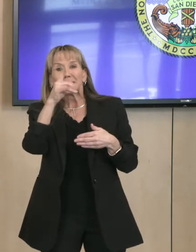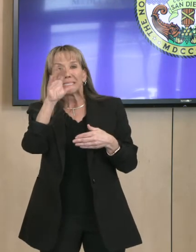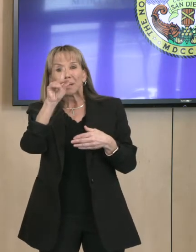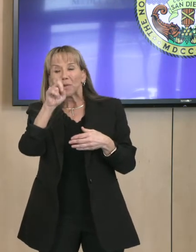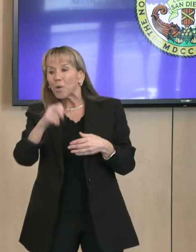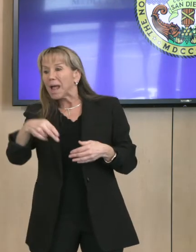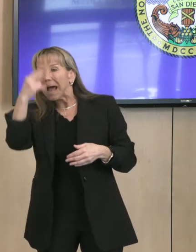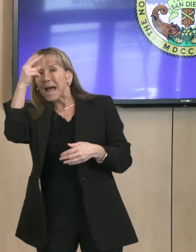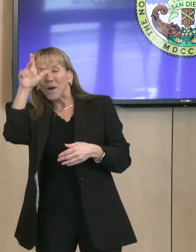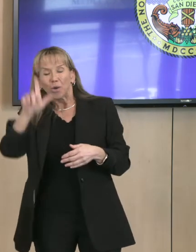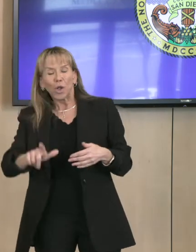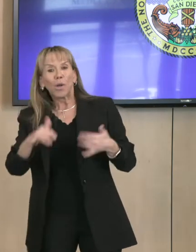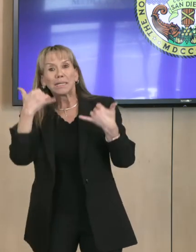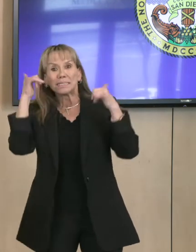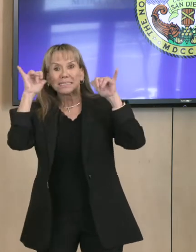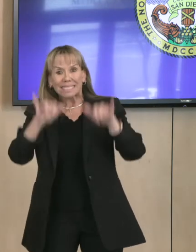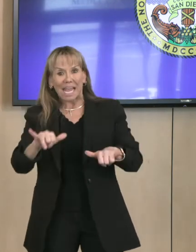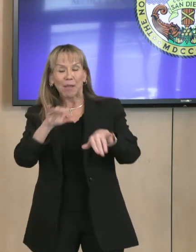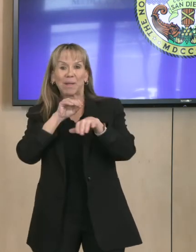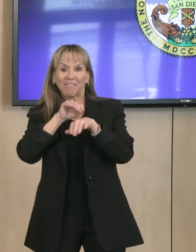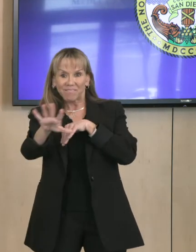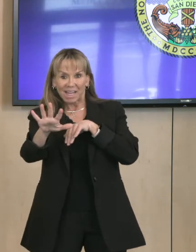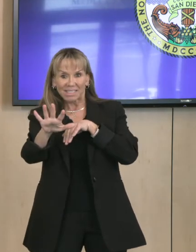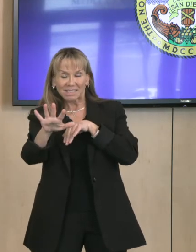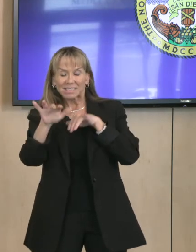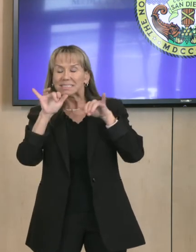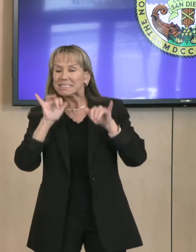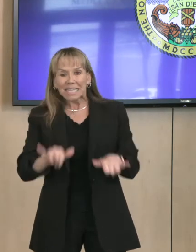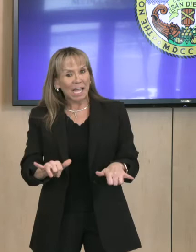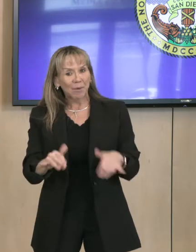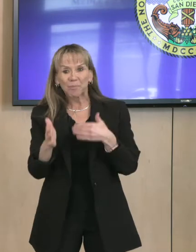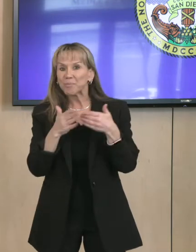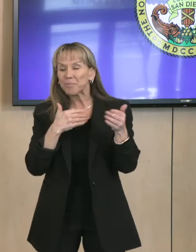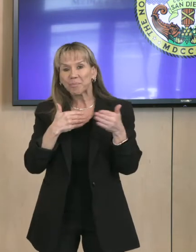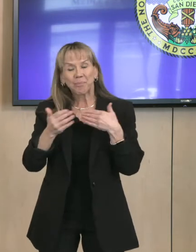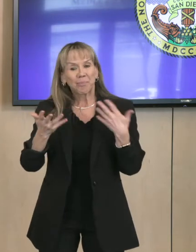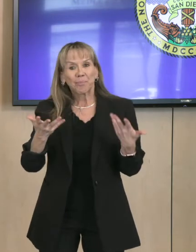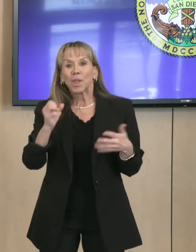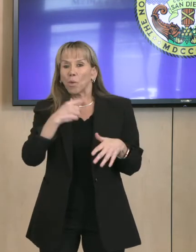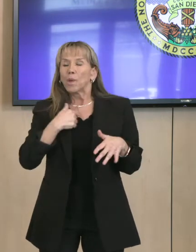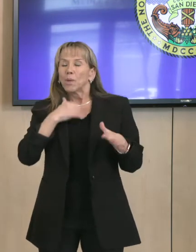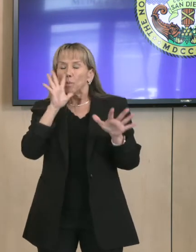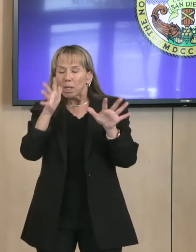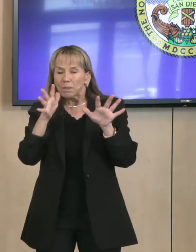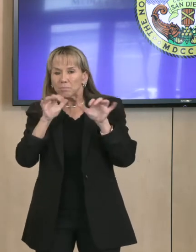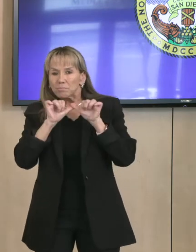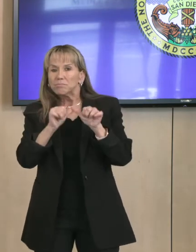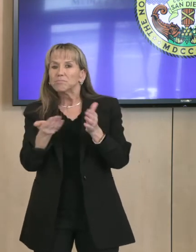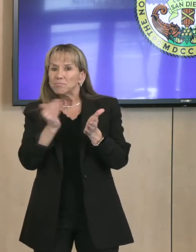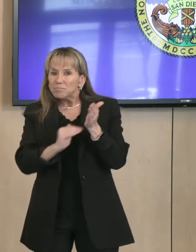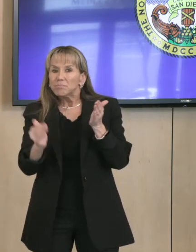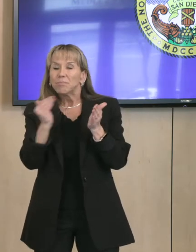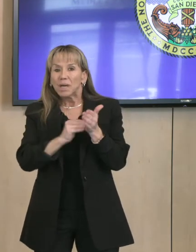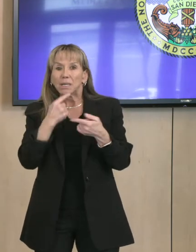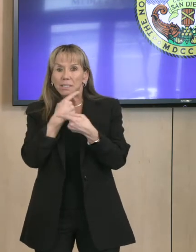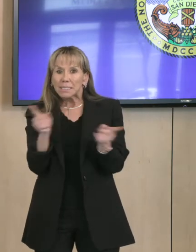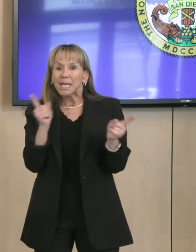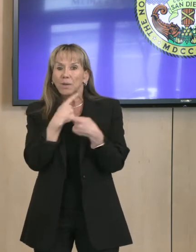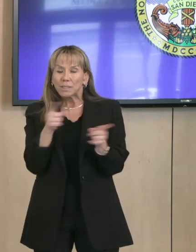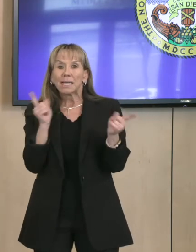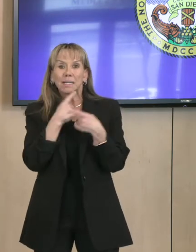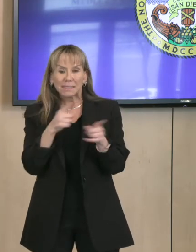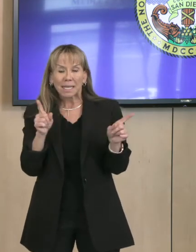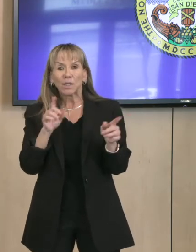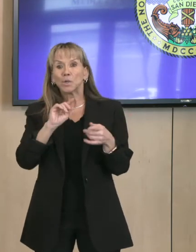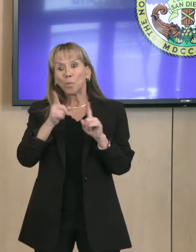do to protect yourself is exactly the same. And so that is a point we're going to continue to reiterate, and we hope that it's a point that when